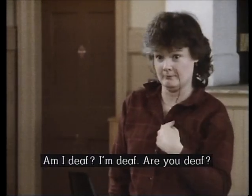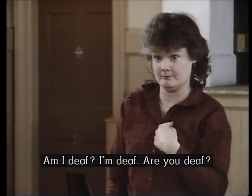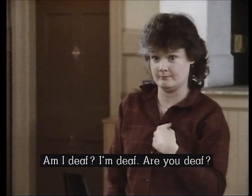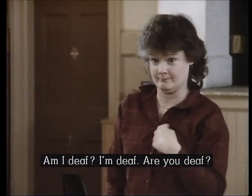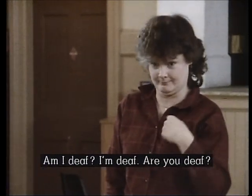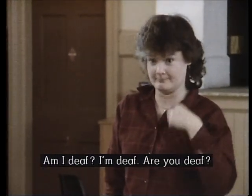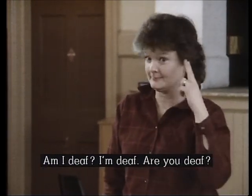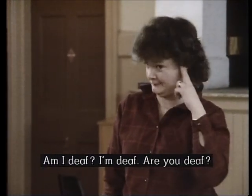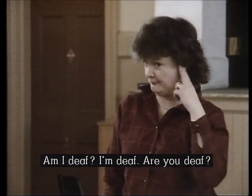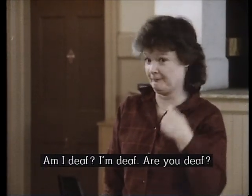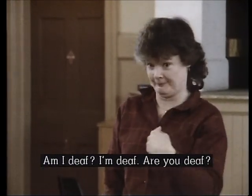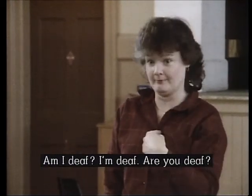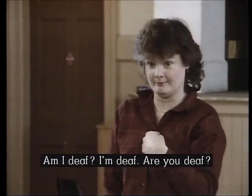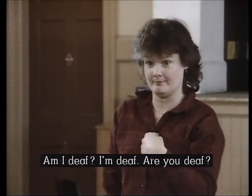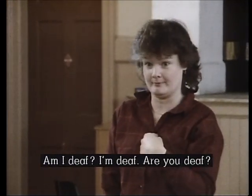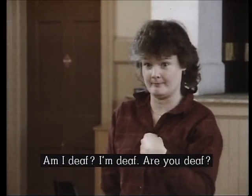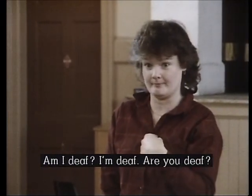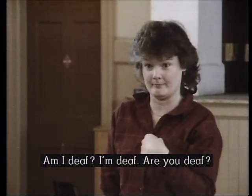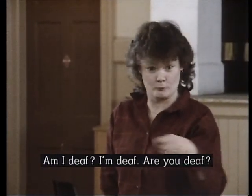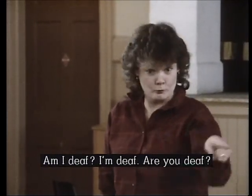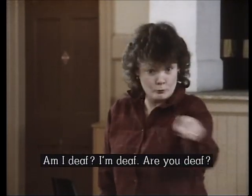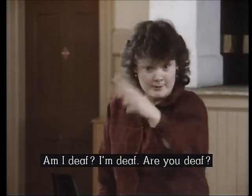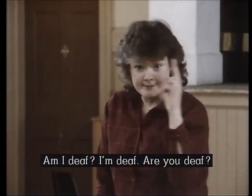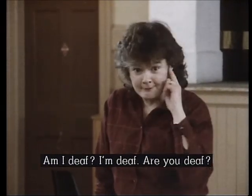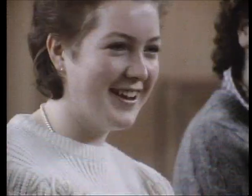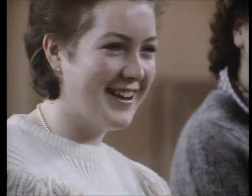Am I deaf? I'm deaf. Are you deaf?